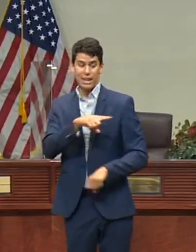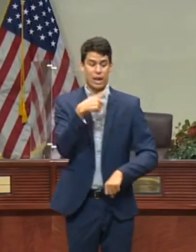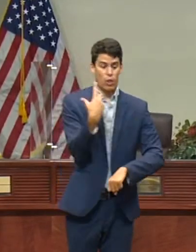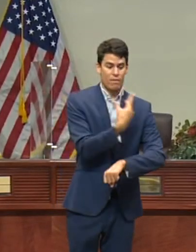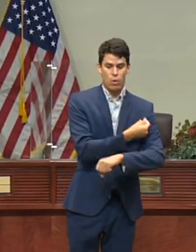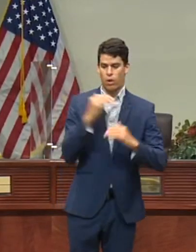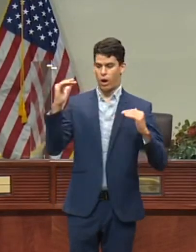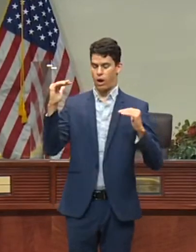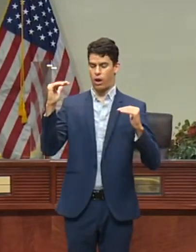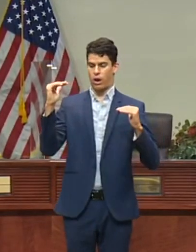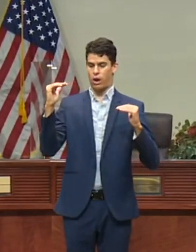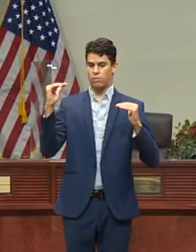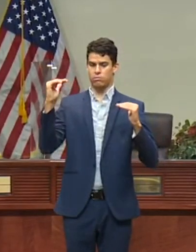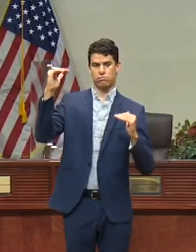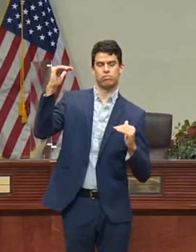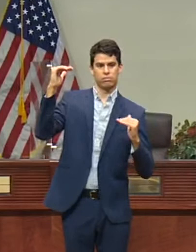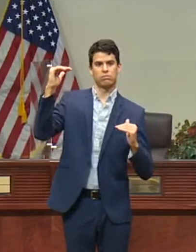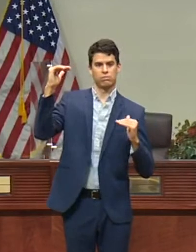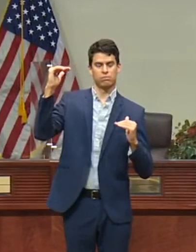con COVID.